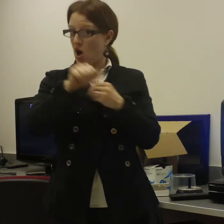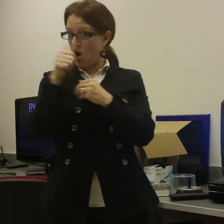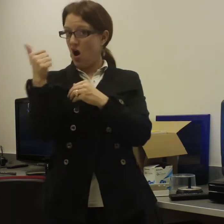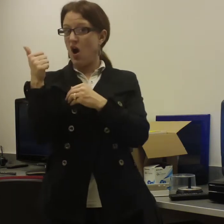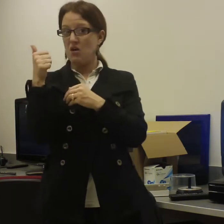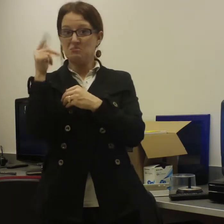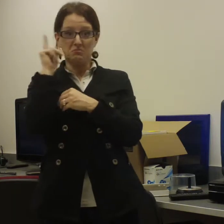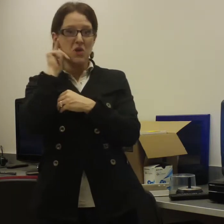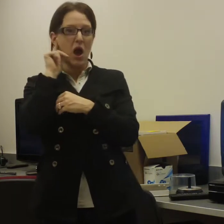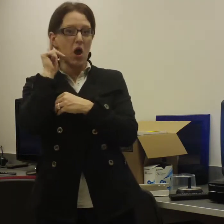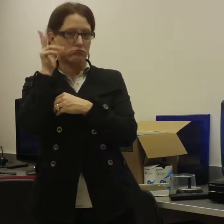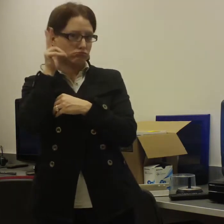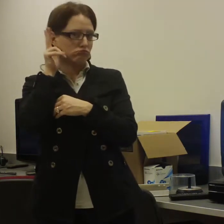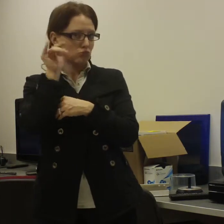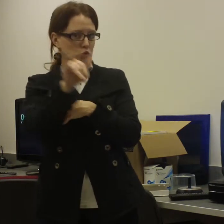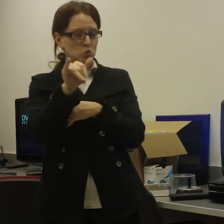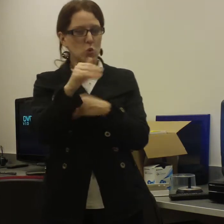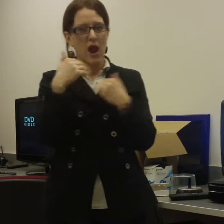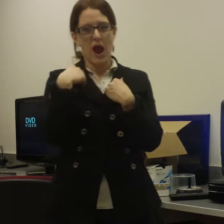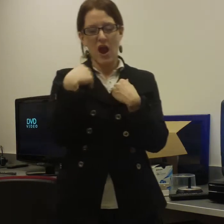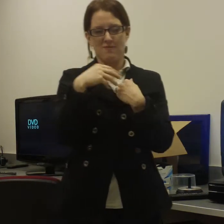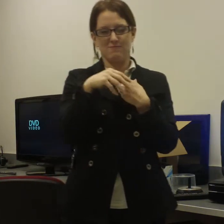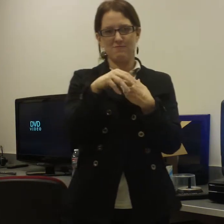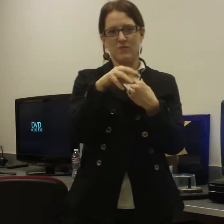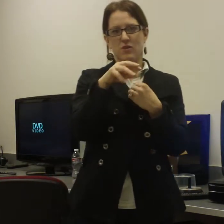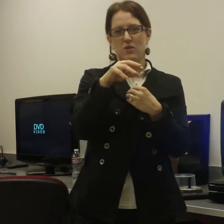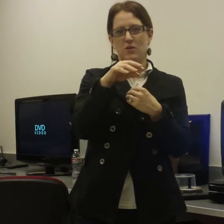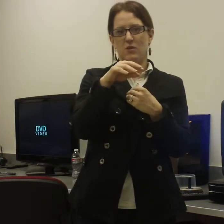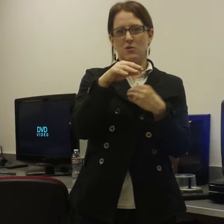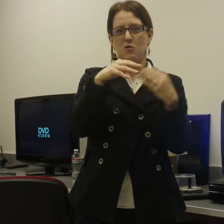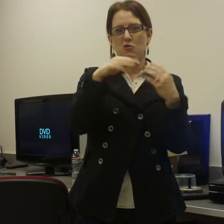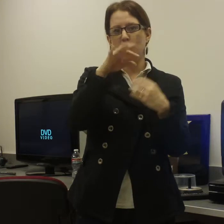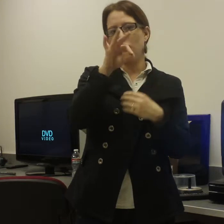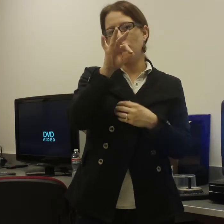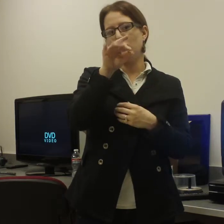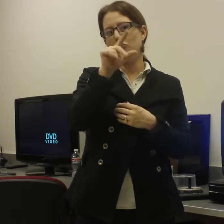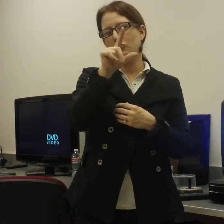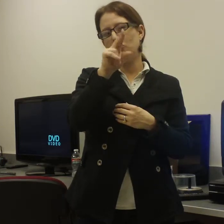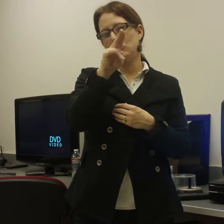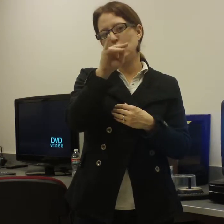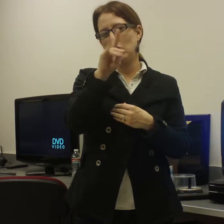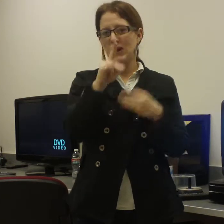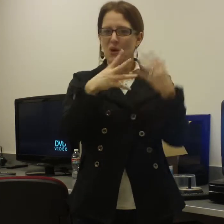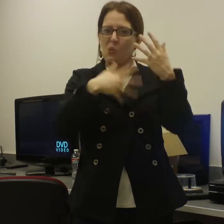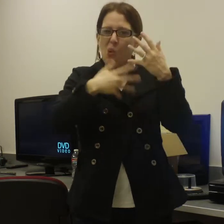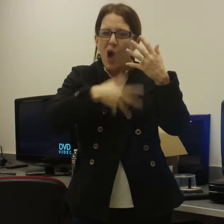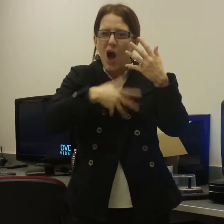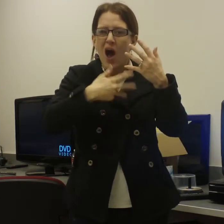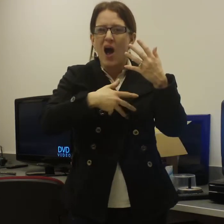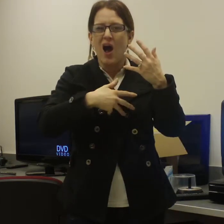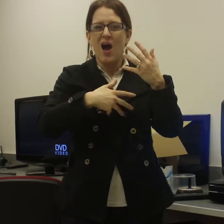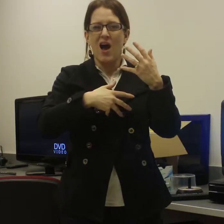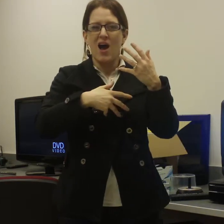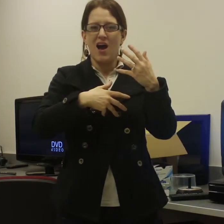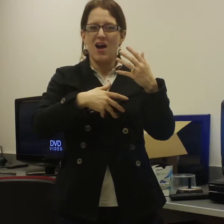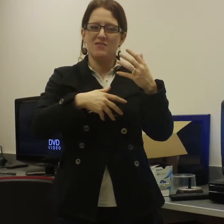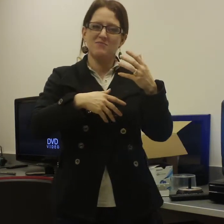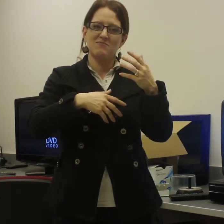some like wave sounds or some fluid sounds. And those are actually the sounds of material passing through